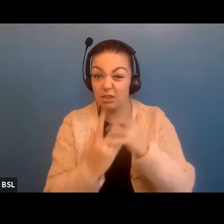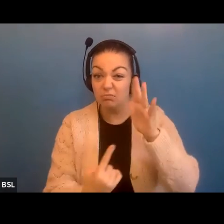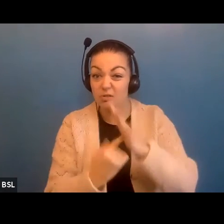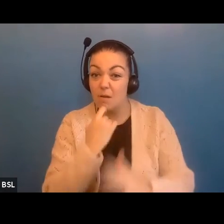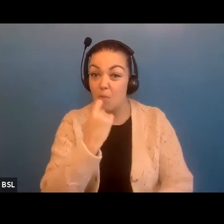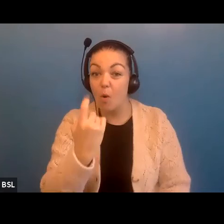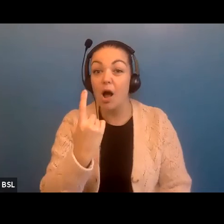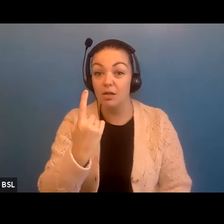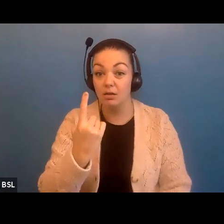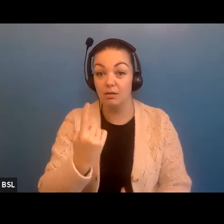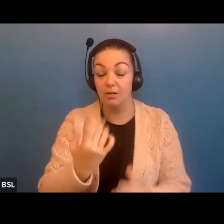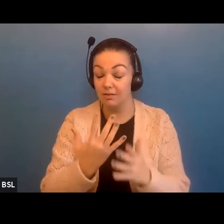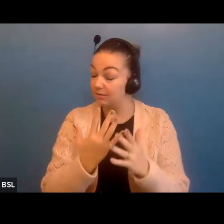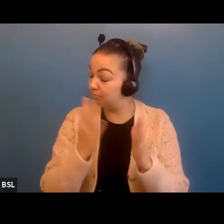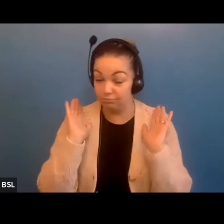about